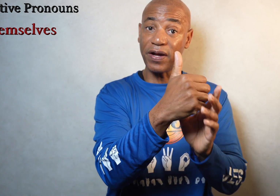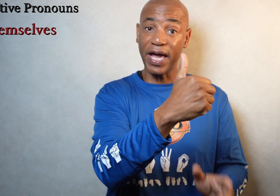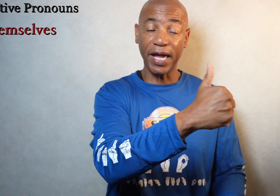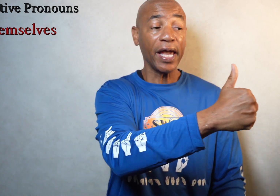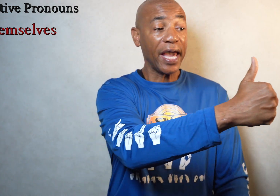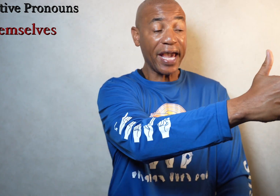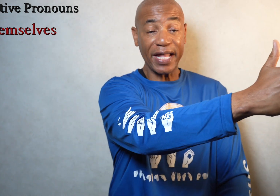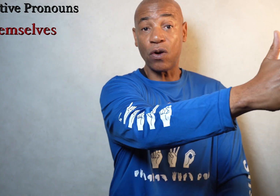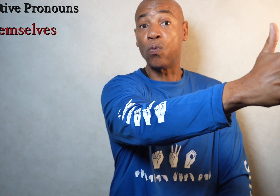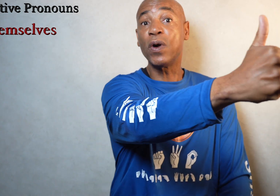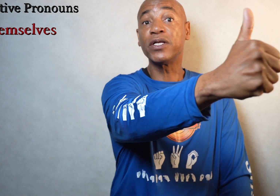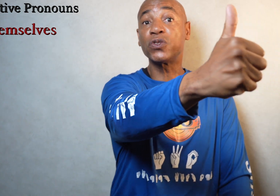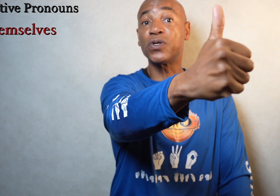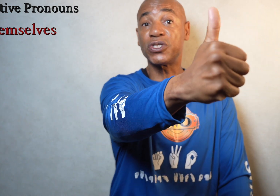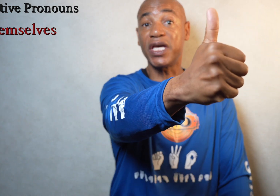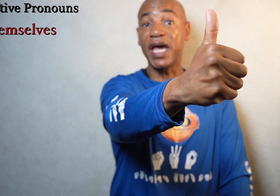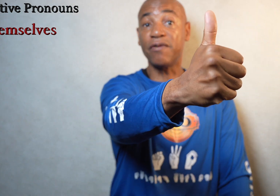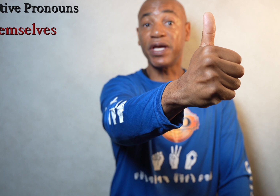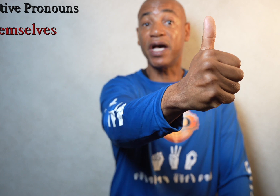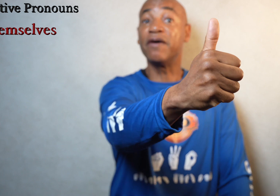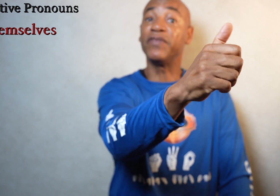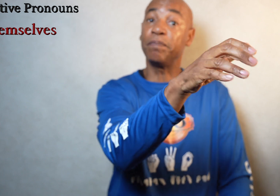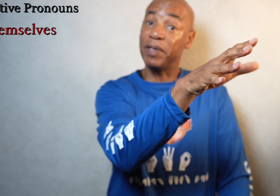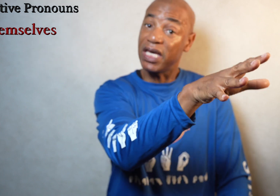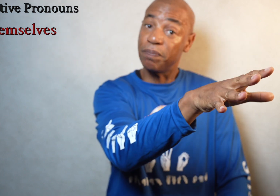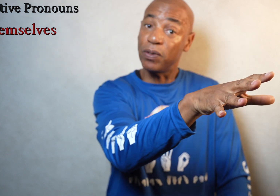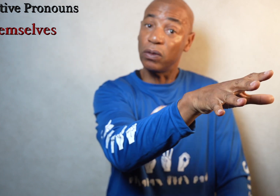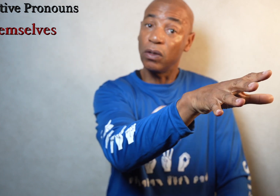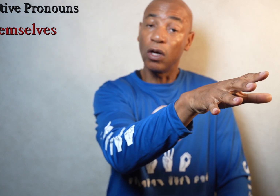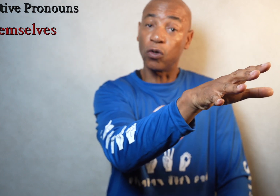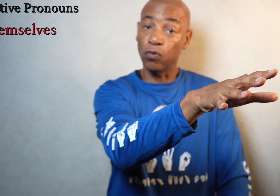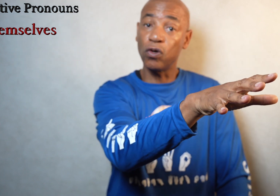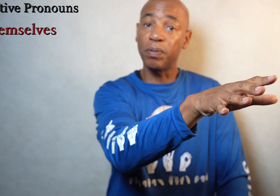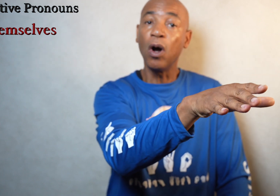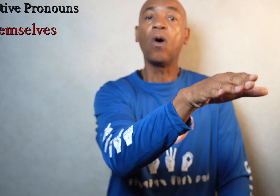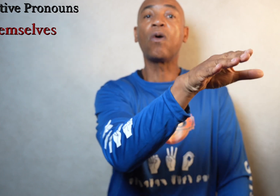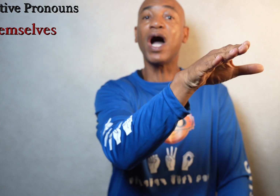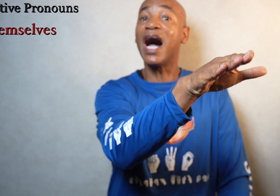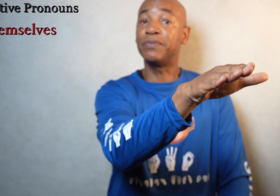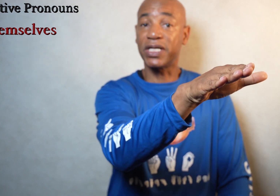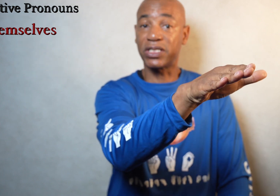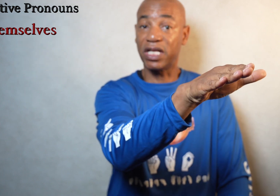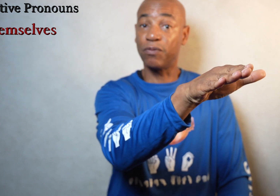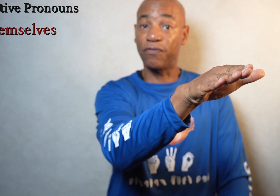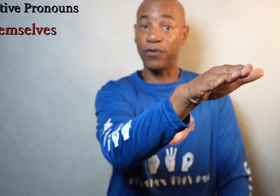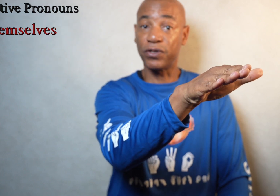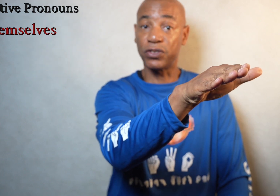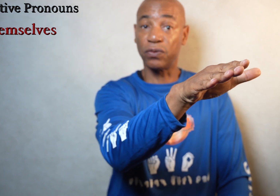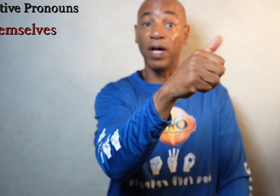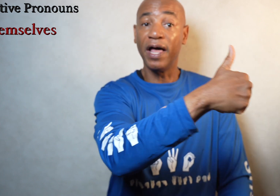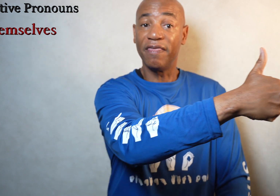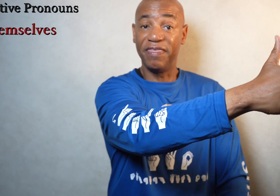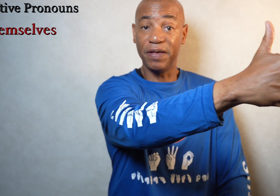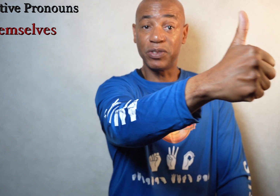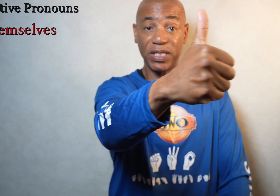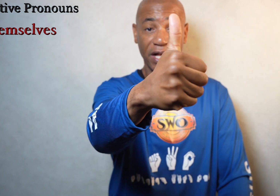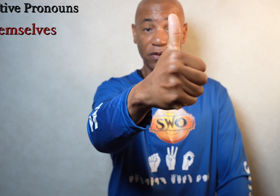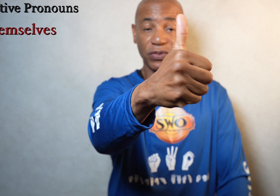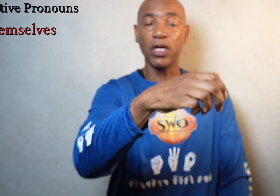A and I went towards the area of the people, group, or objects that I'm referring to, themselves. You